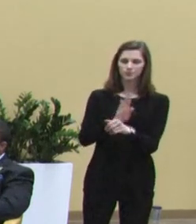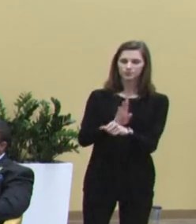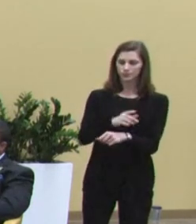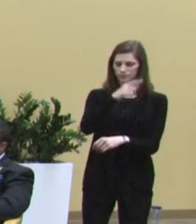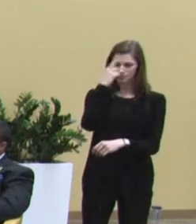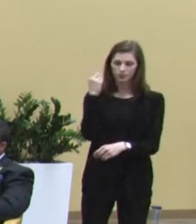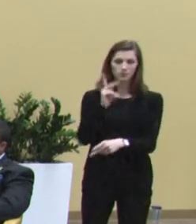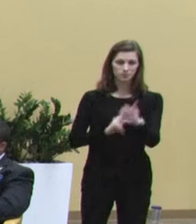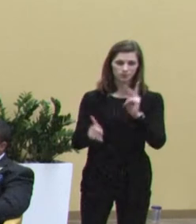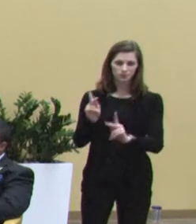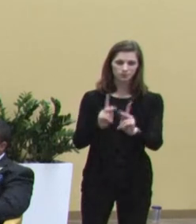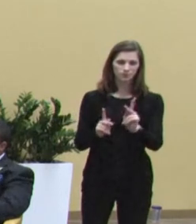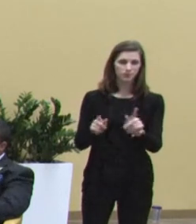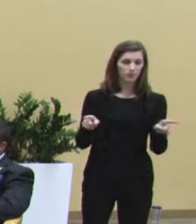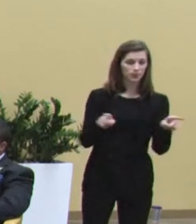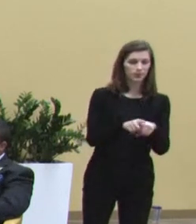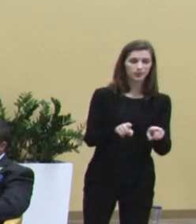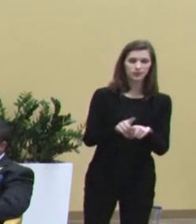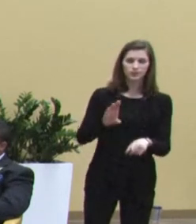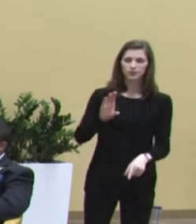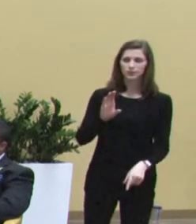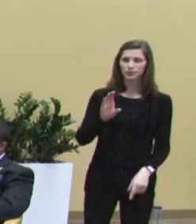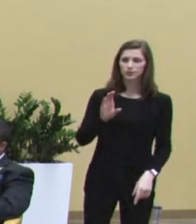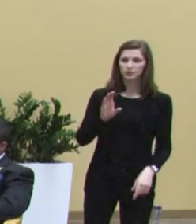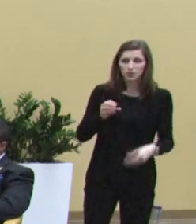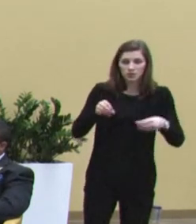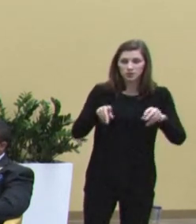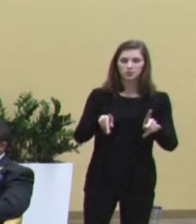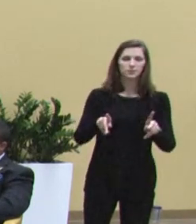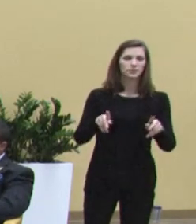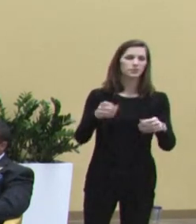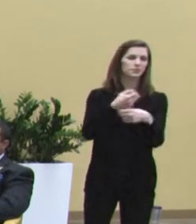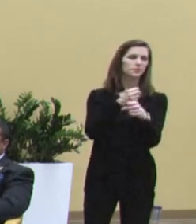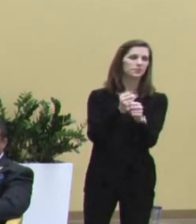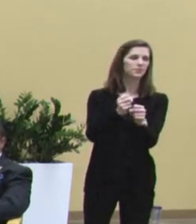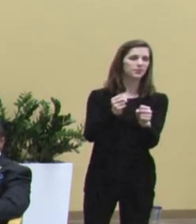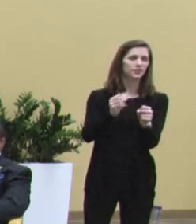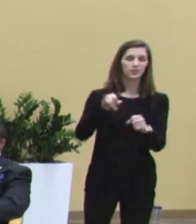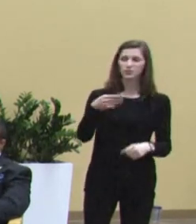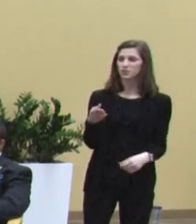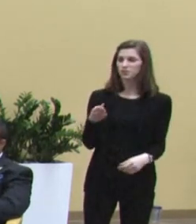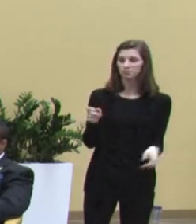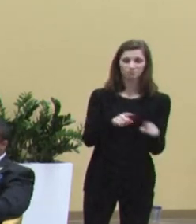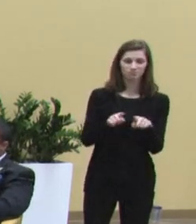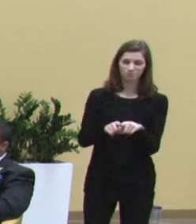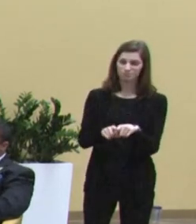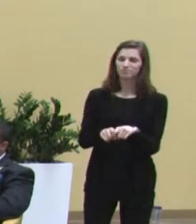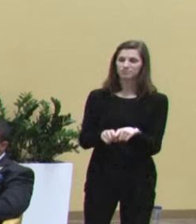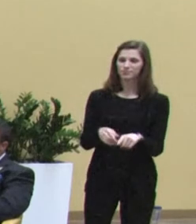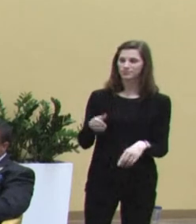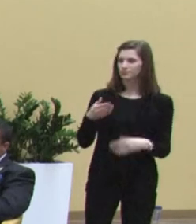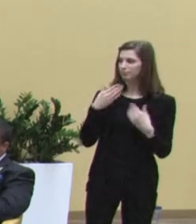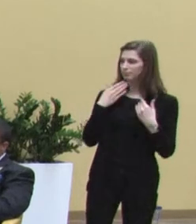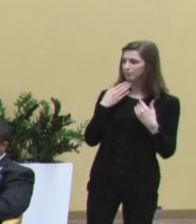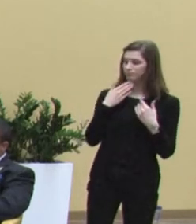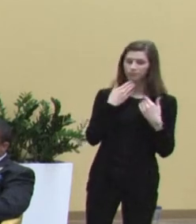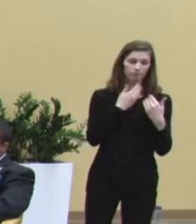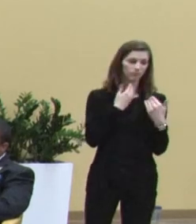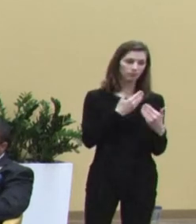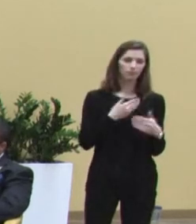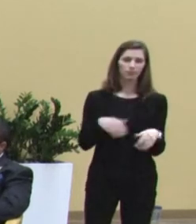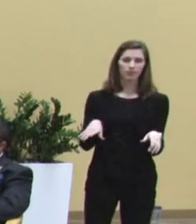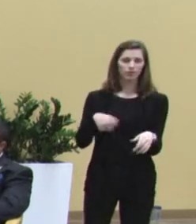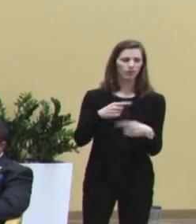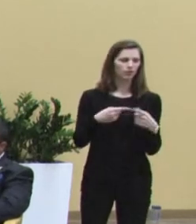also give them opportunity to create jobs as well. Well, thank you for that. You know, when you were talking